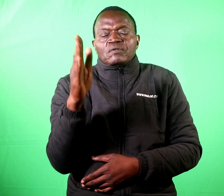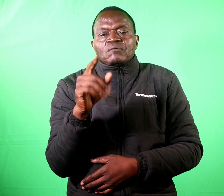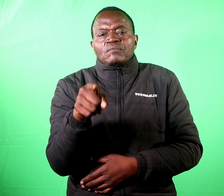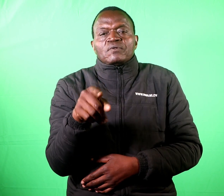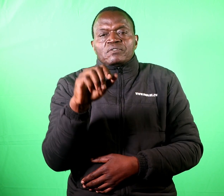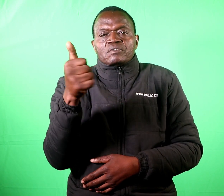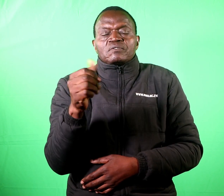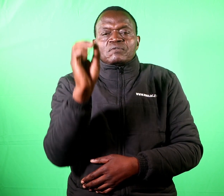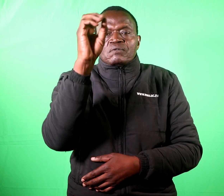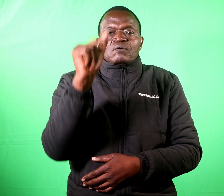10.6%,